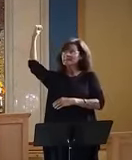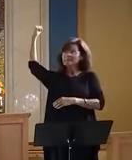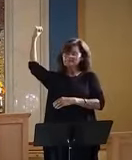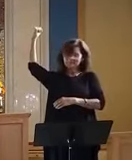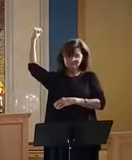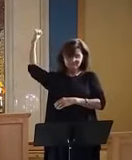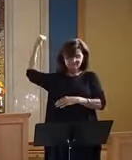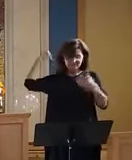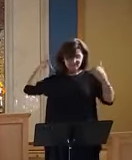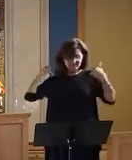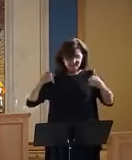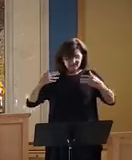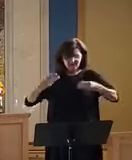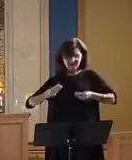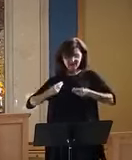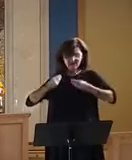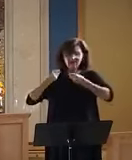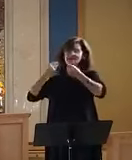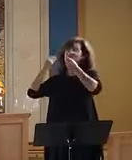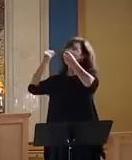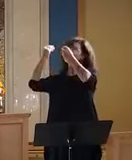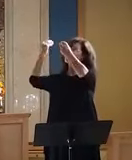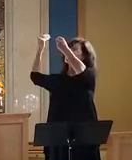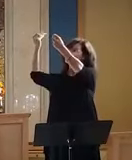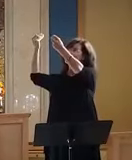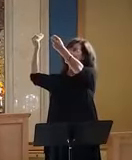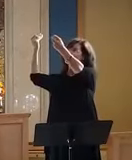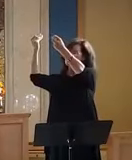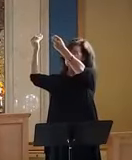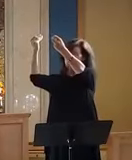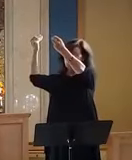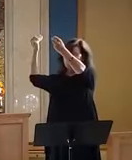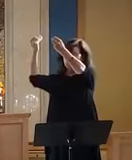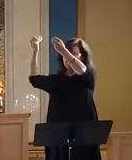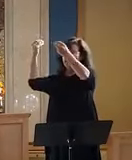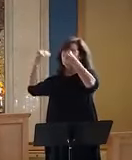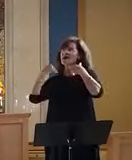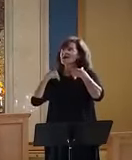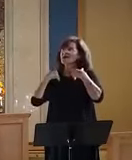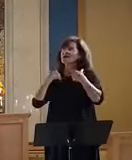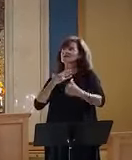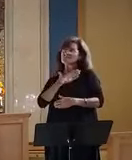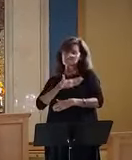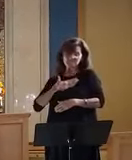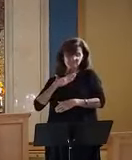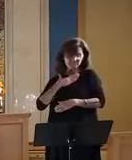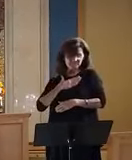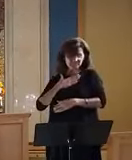Give me not the more than your